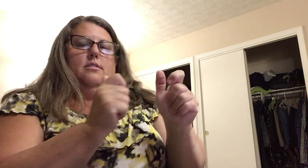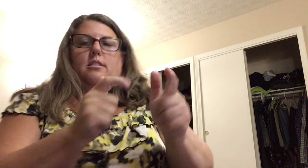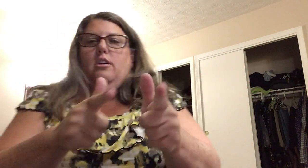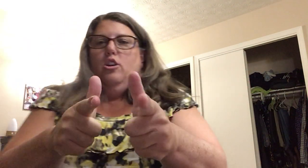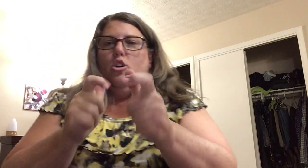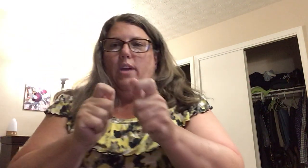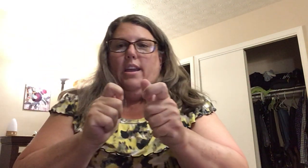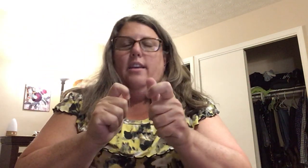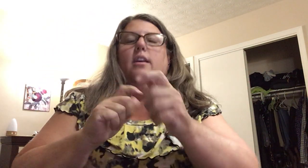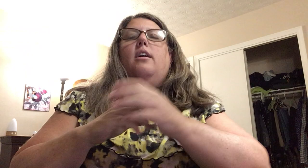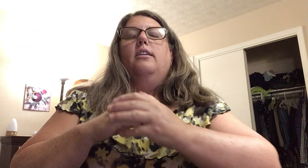Quick.